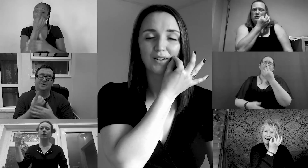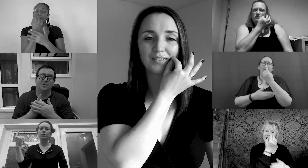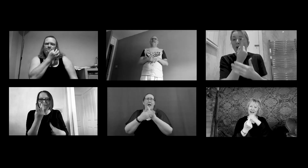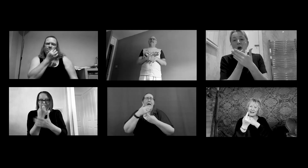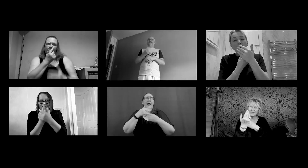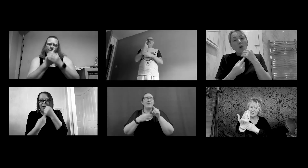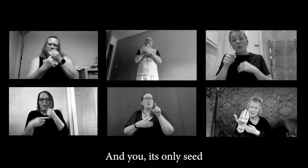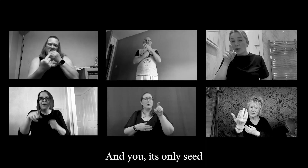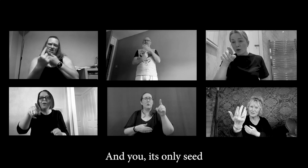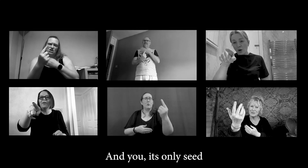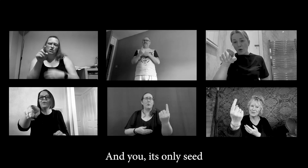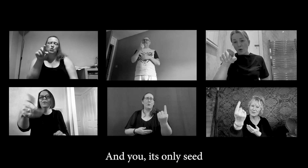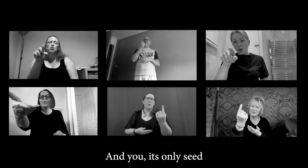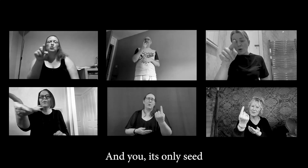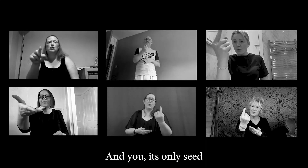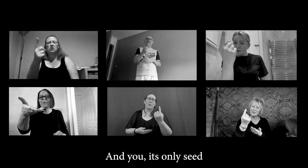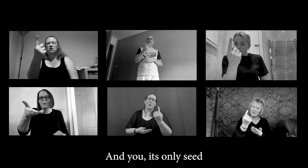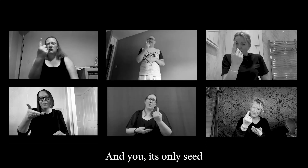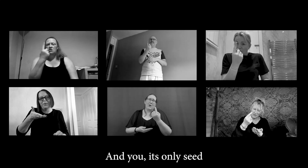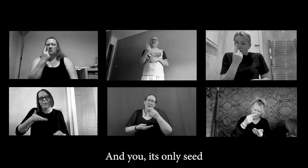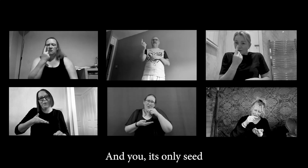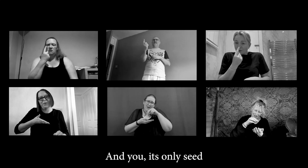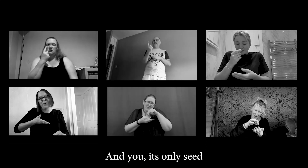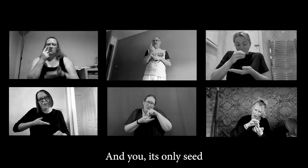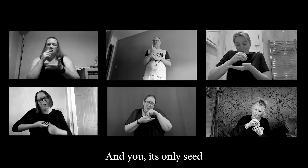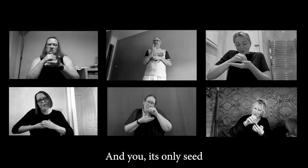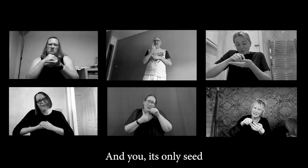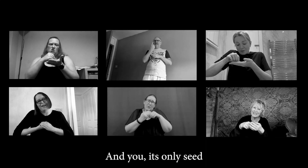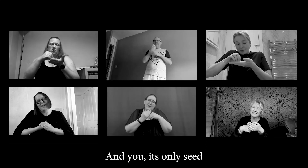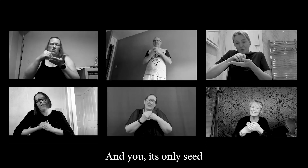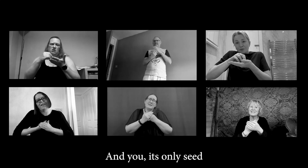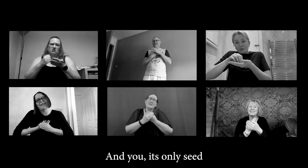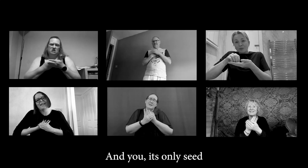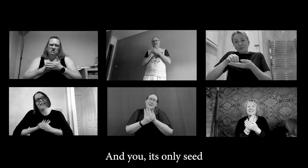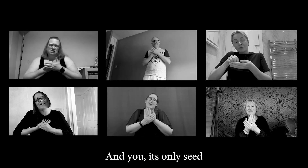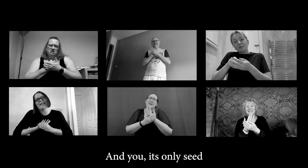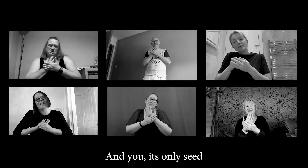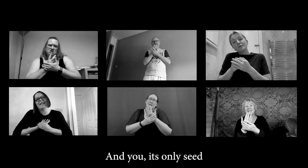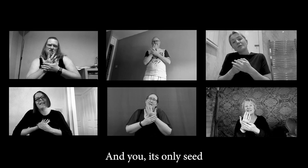and you, it's only seed.